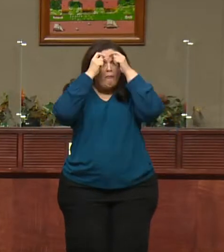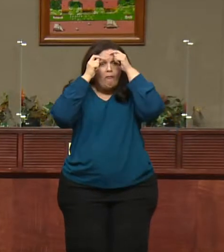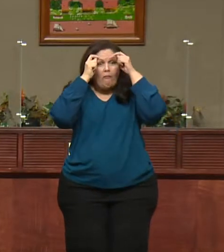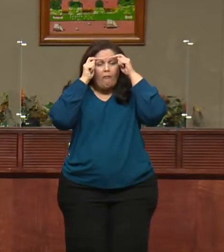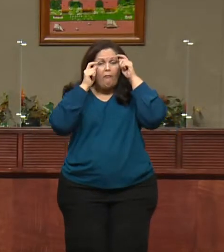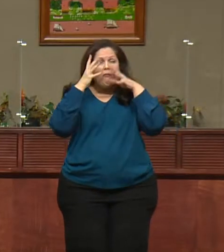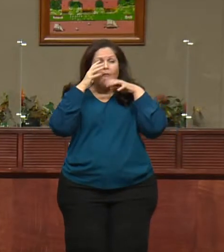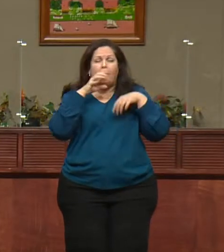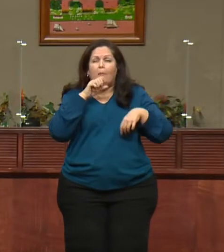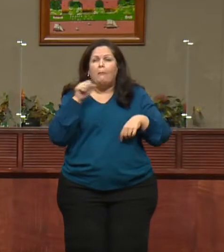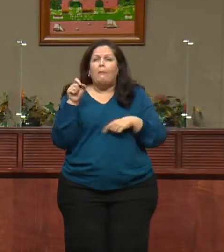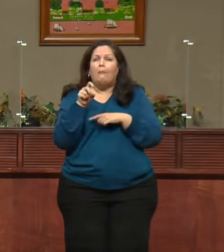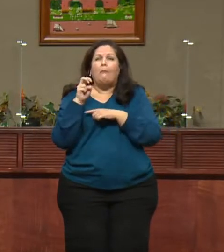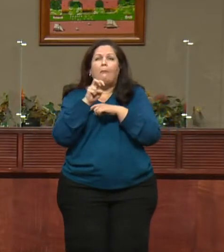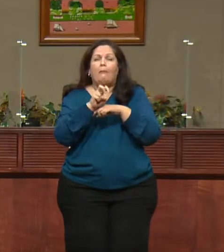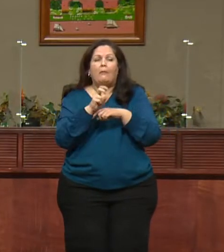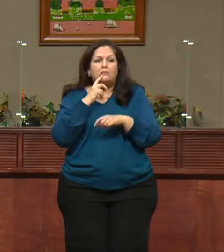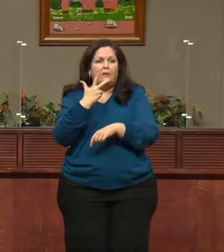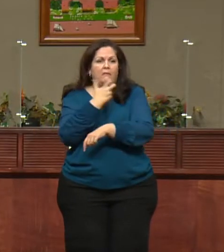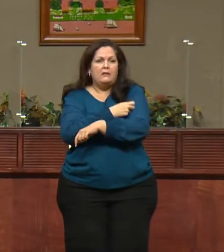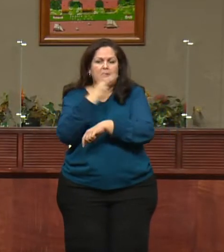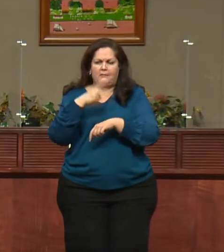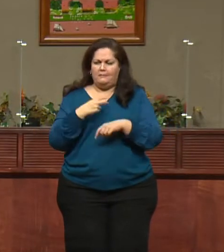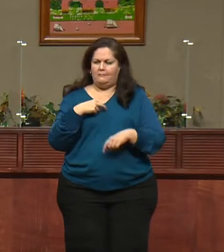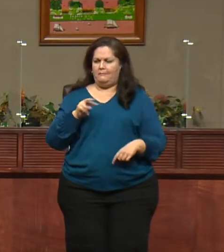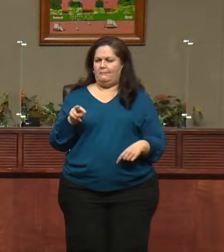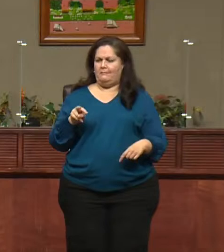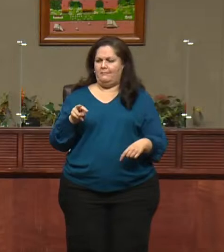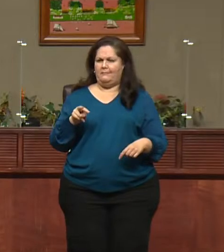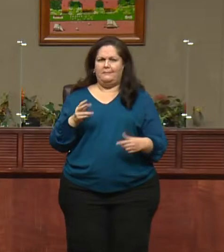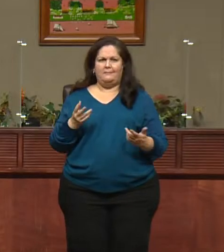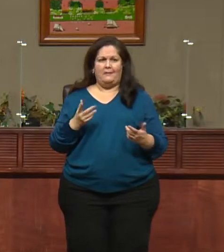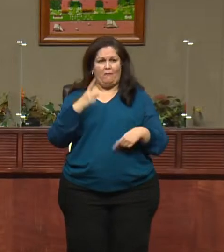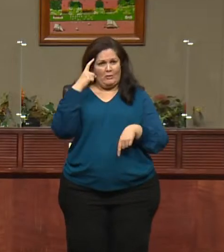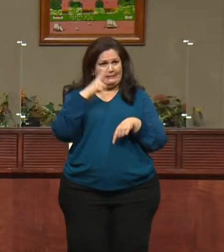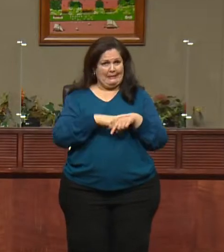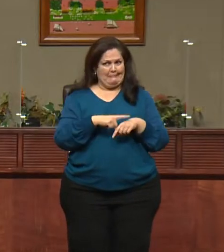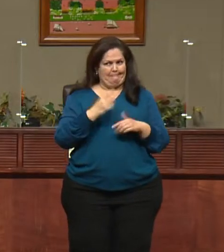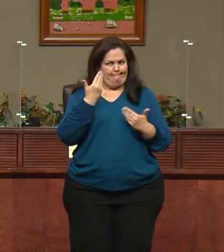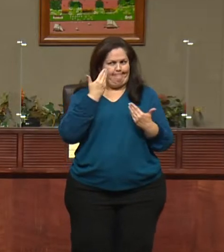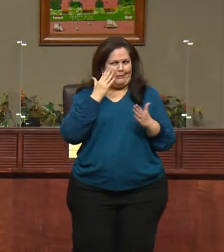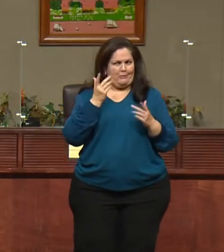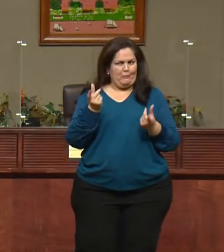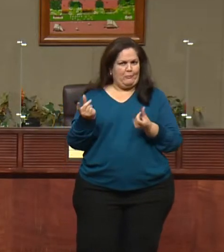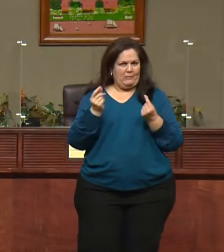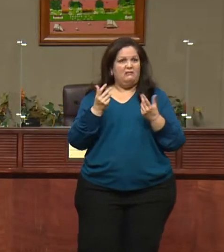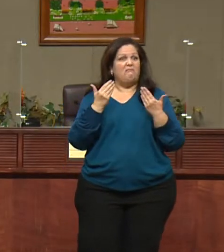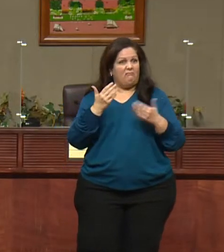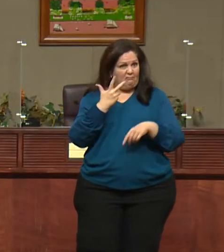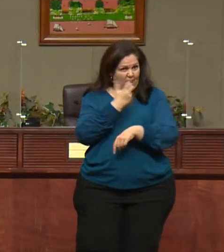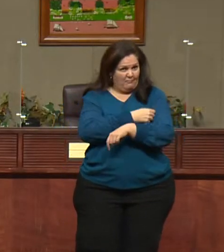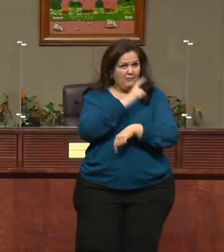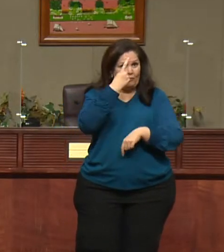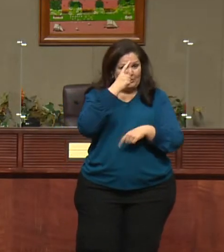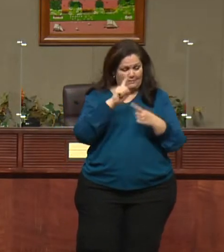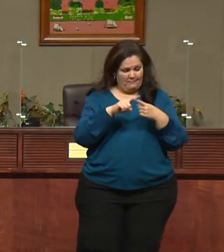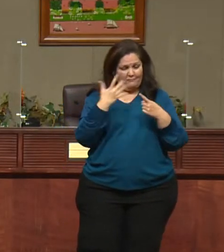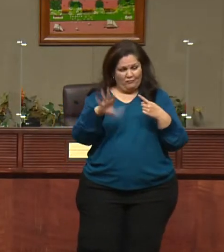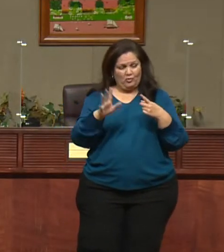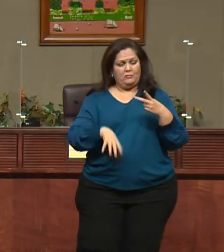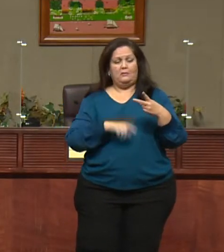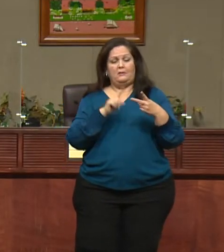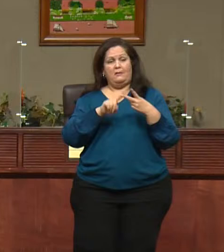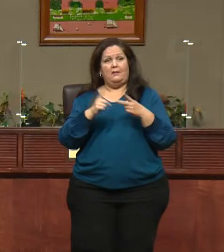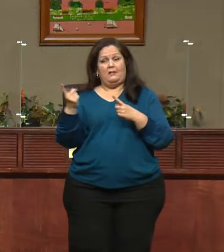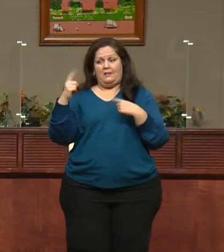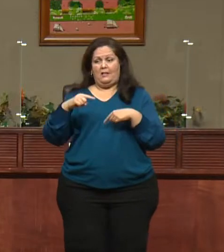to get vaccinated for the second time. So I don't know how they escaped the first time, but they came vaccinated,